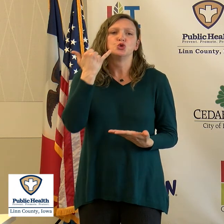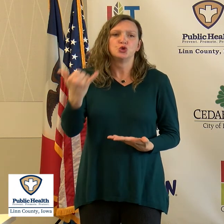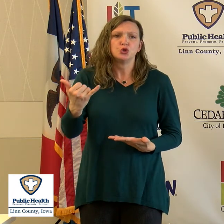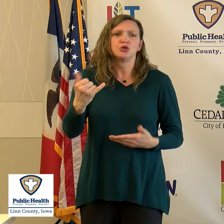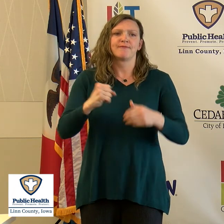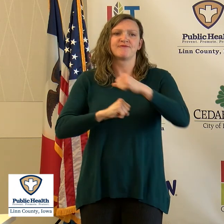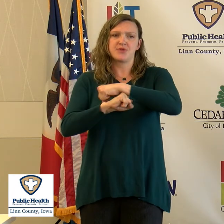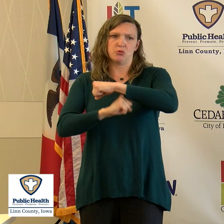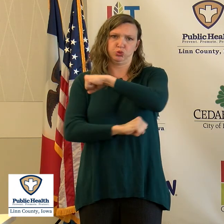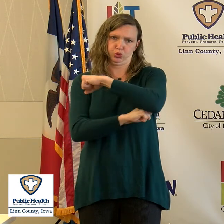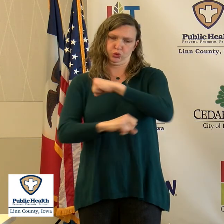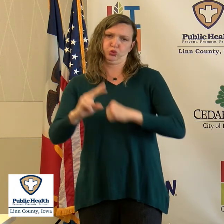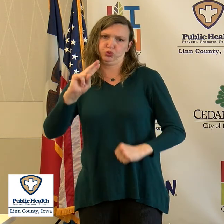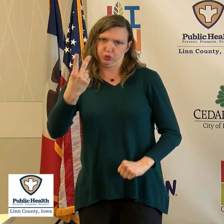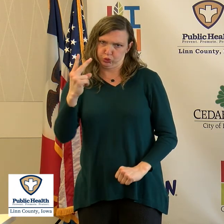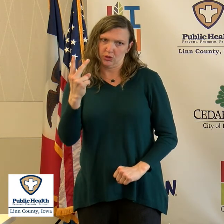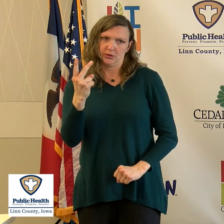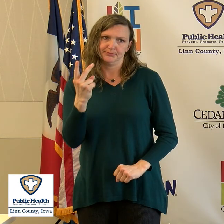Line at